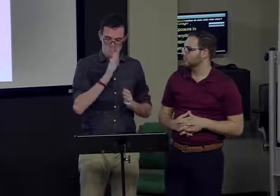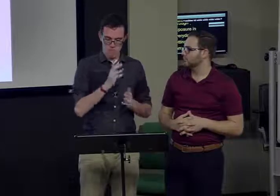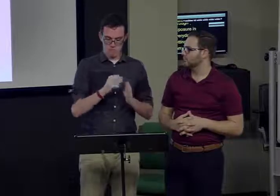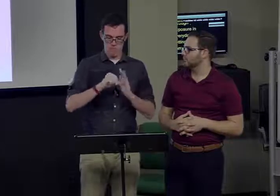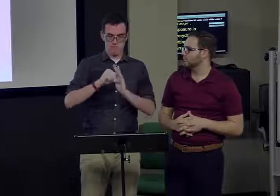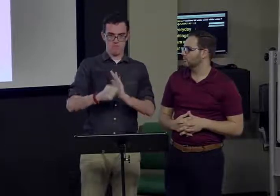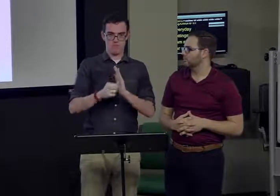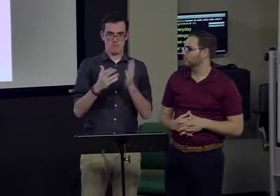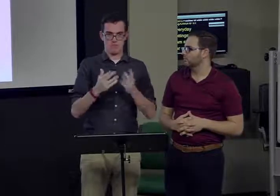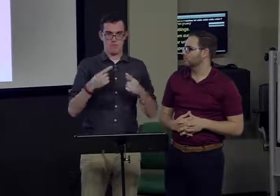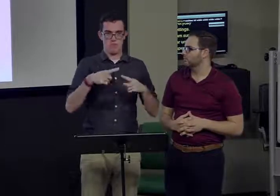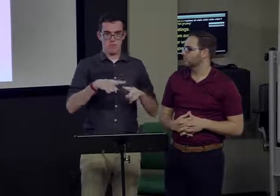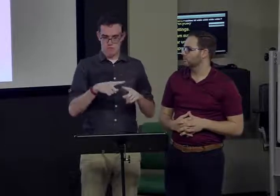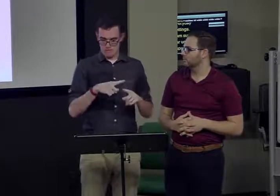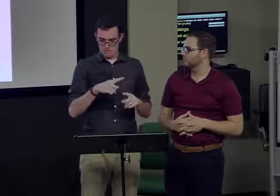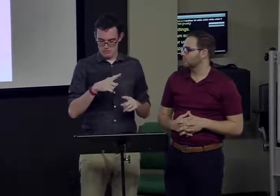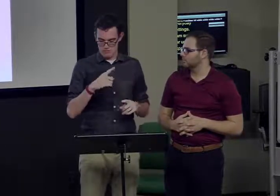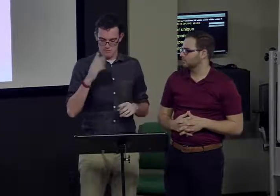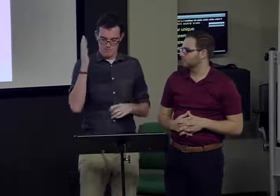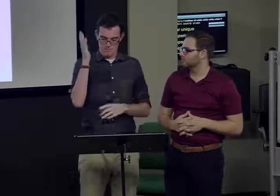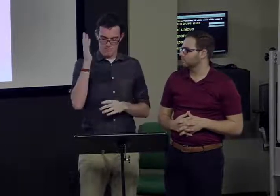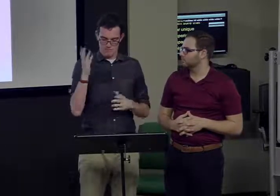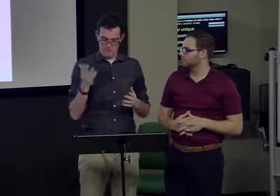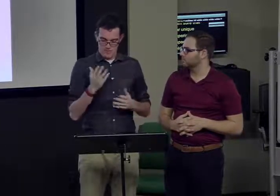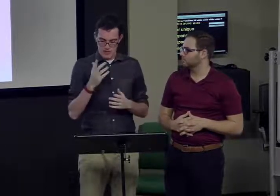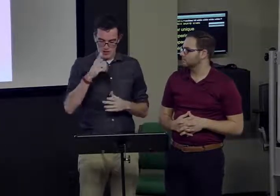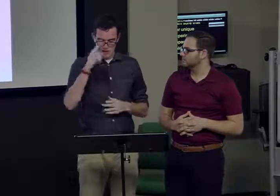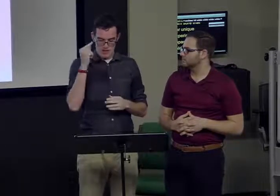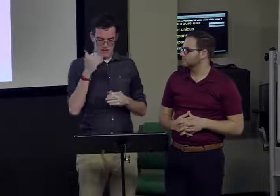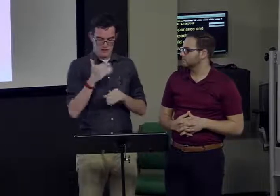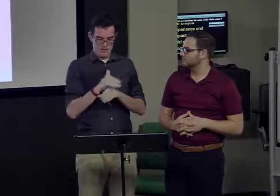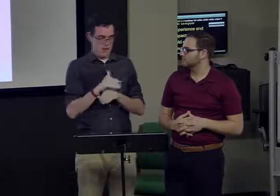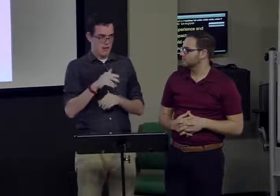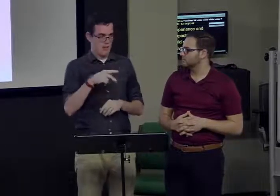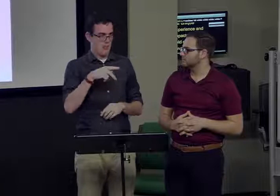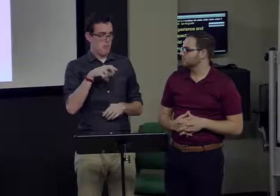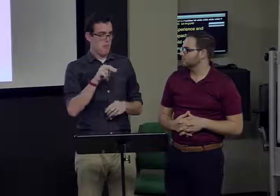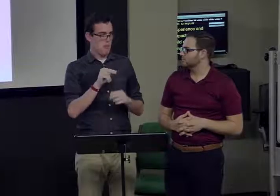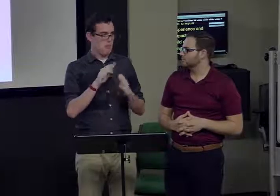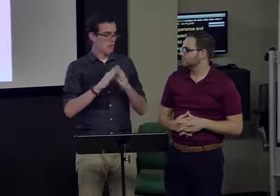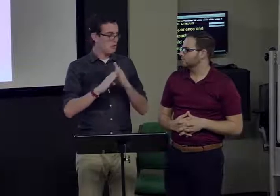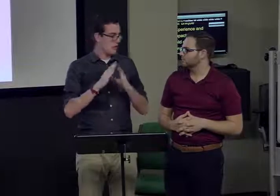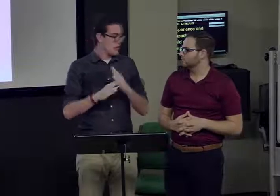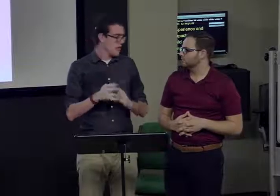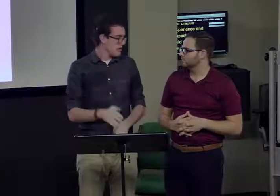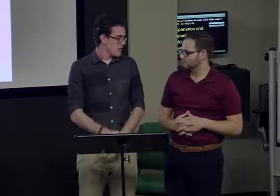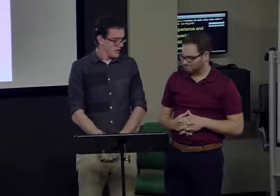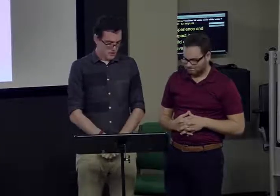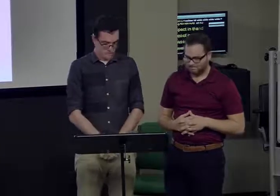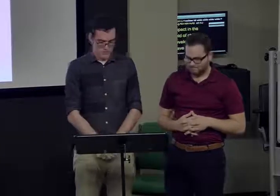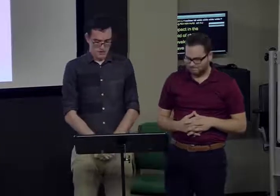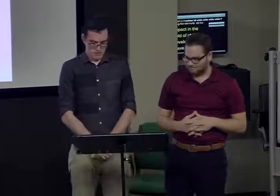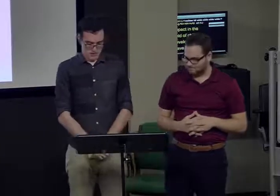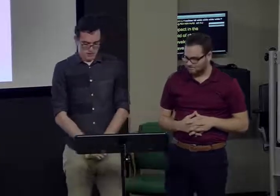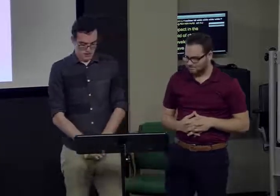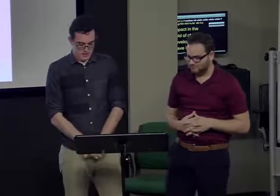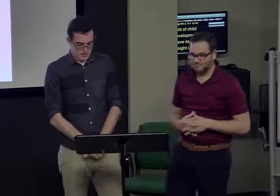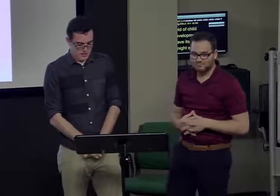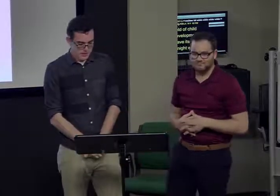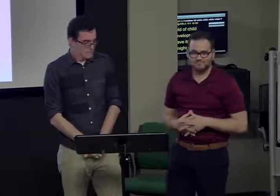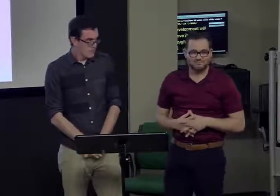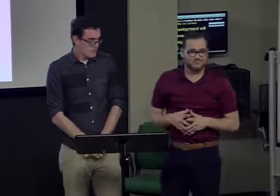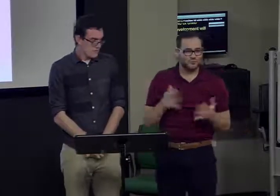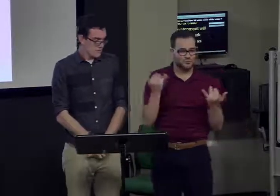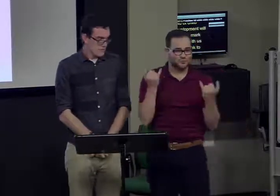experience and impact in the field of child development will leave its mark tonight with us as we seek to apply